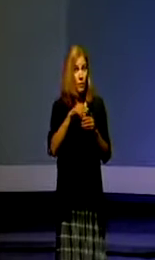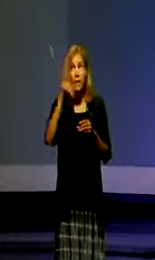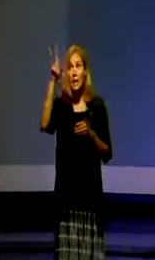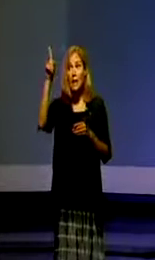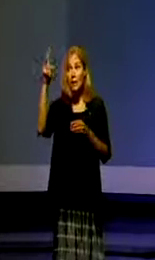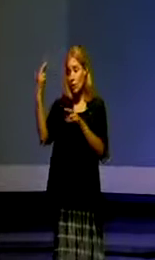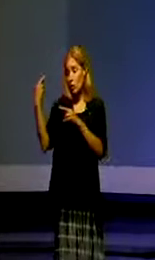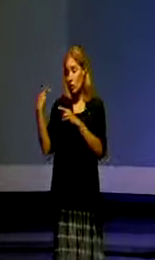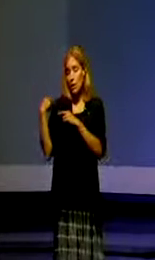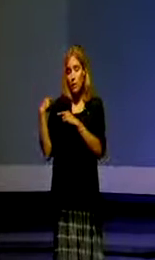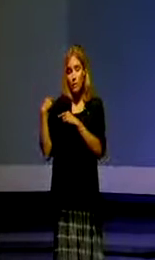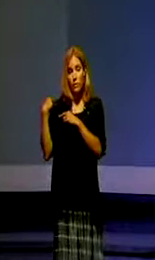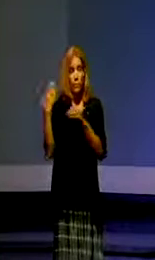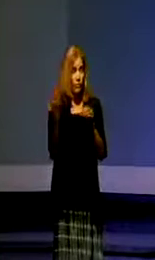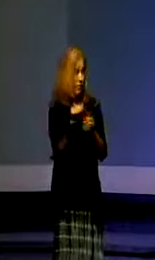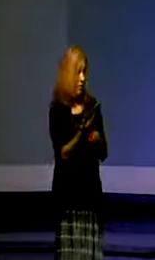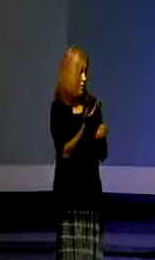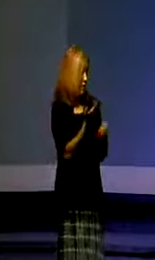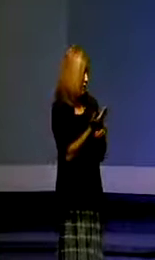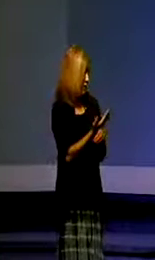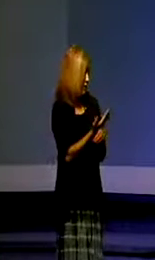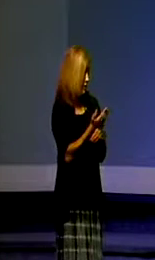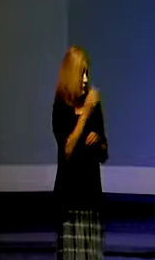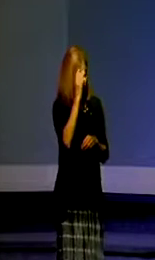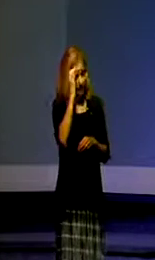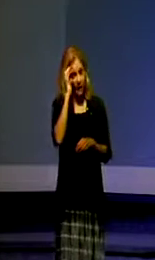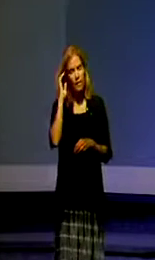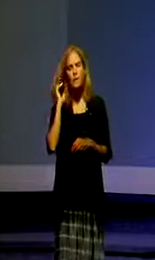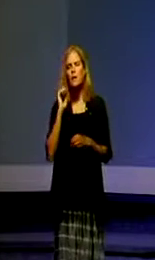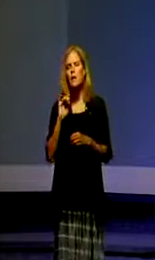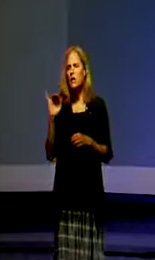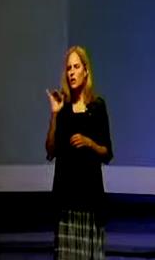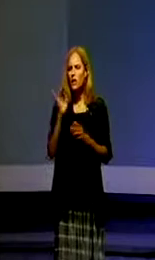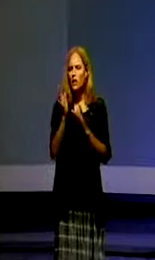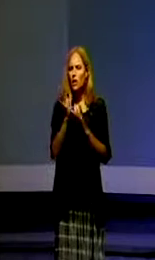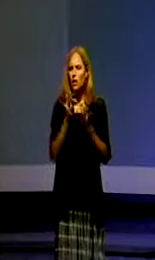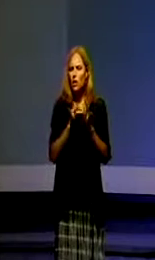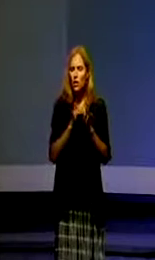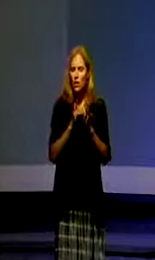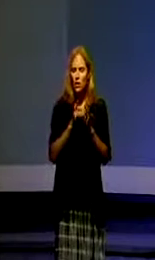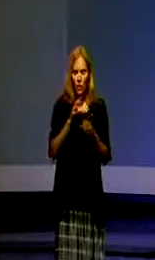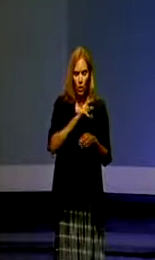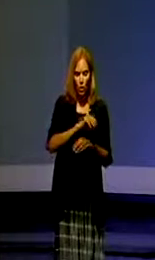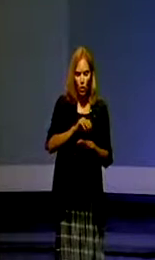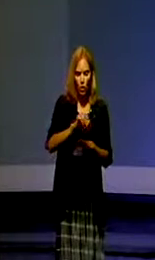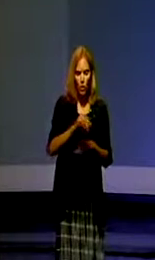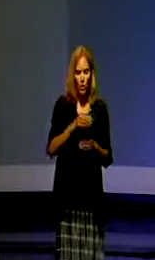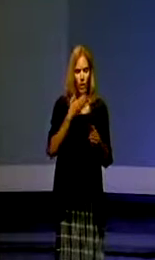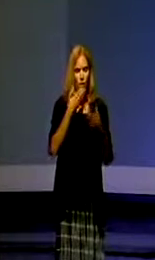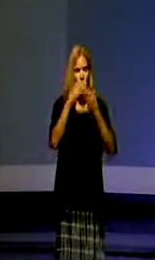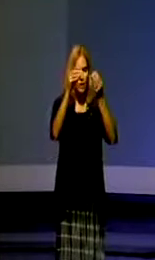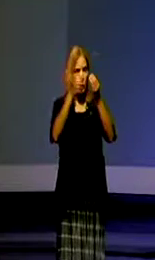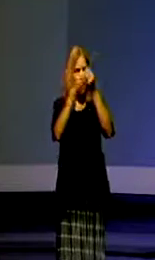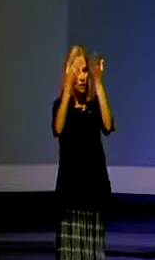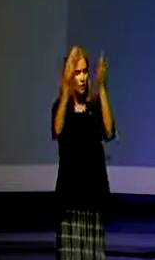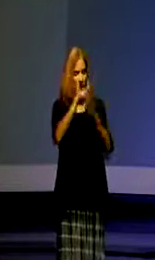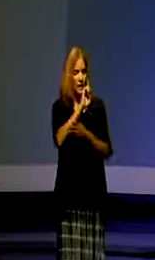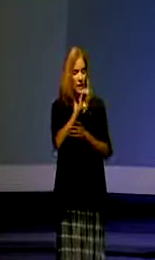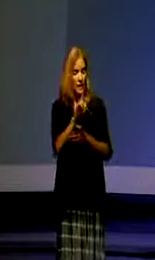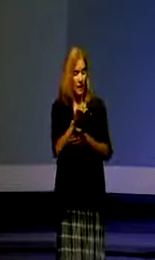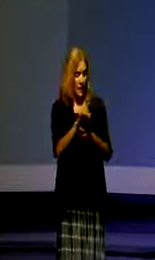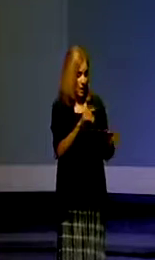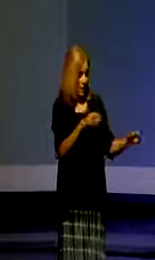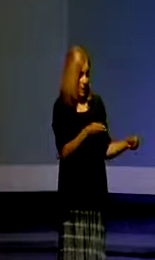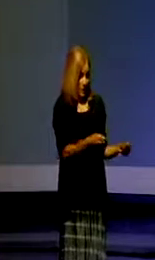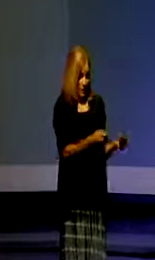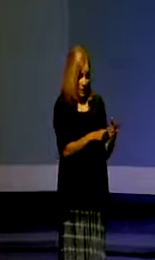is responsible for harvesting. That just as Jesus was the sower of the gospel seed, we've taken that